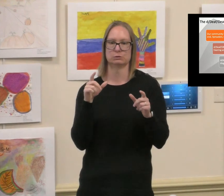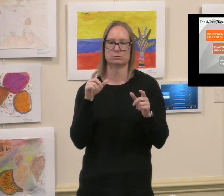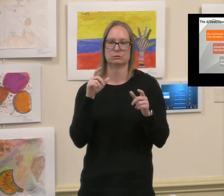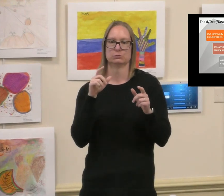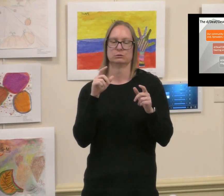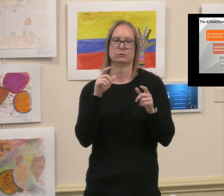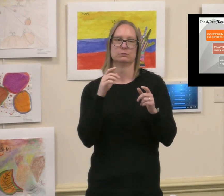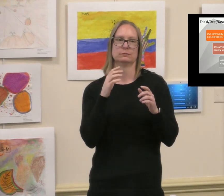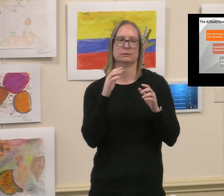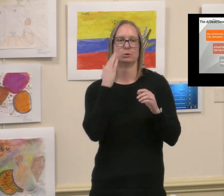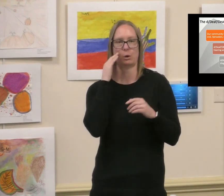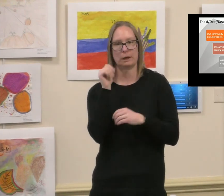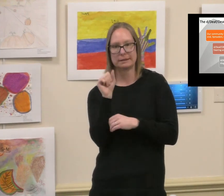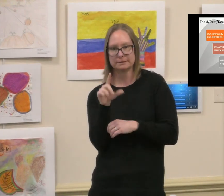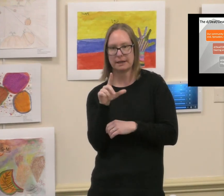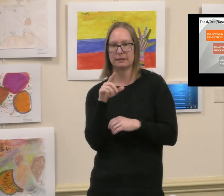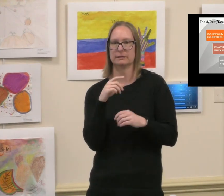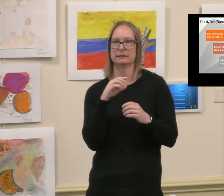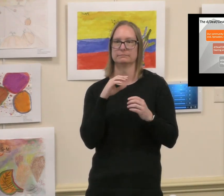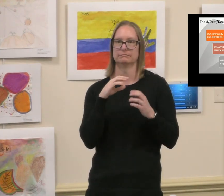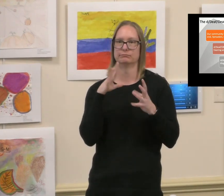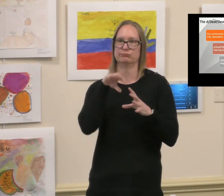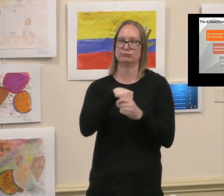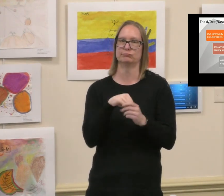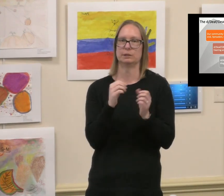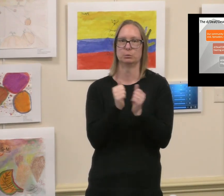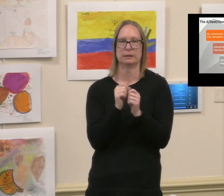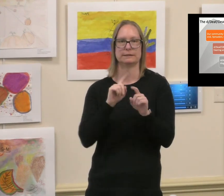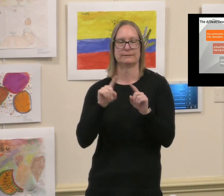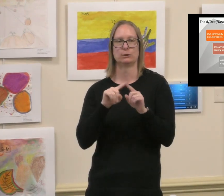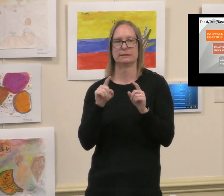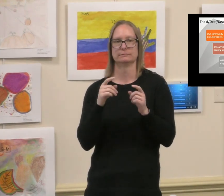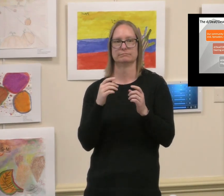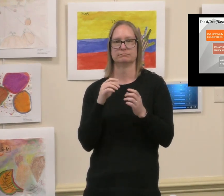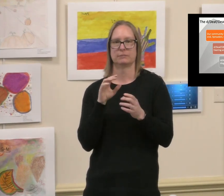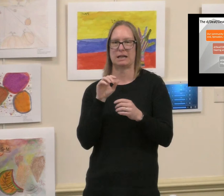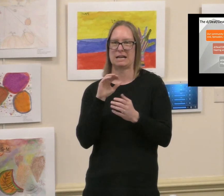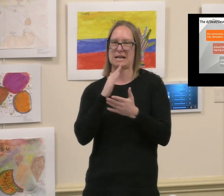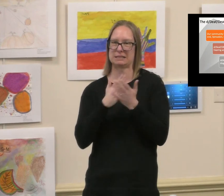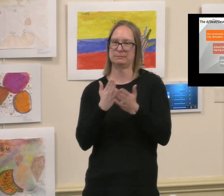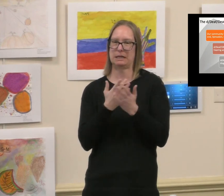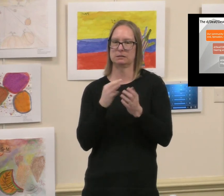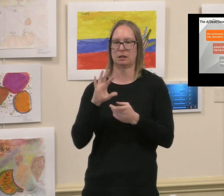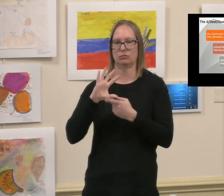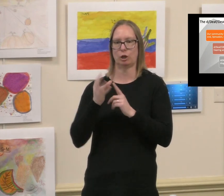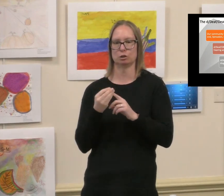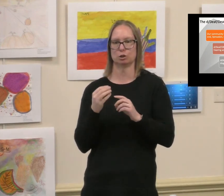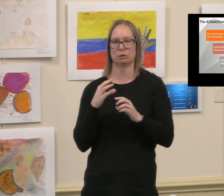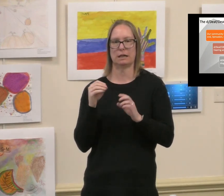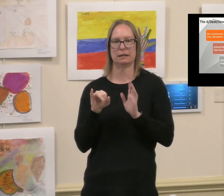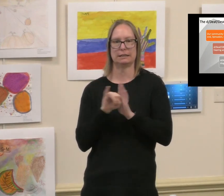to people who are in deaf community, in the culture, who know ASL, sign language,